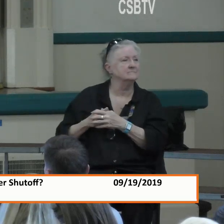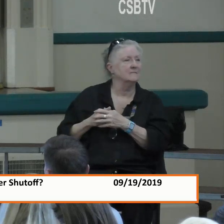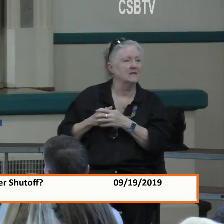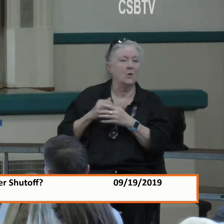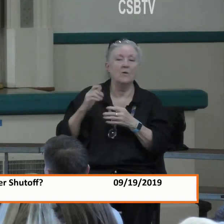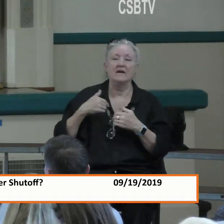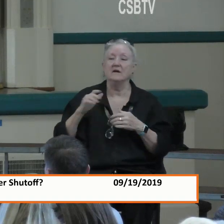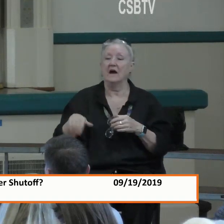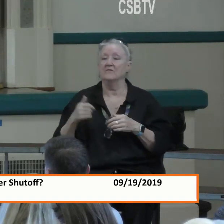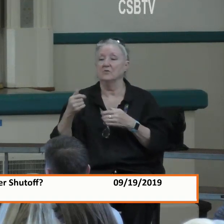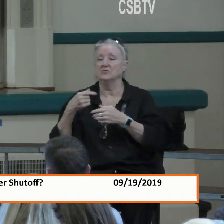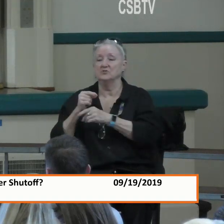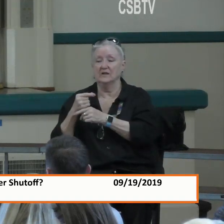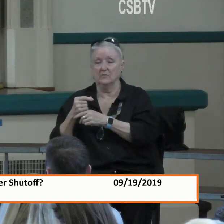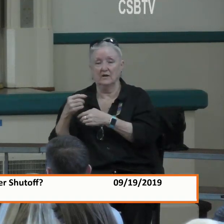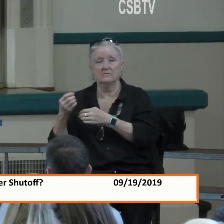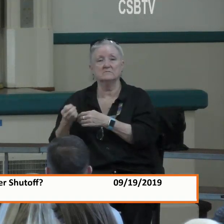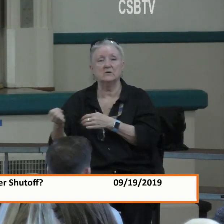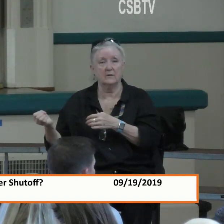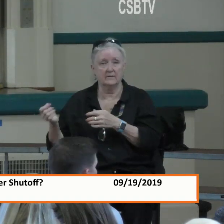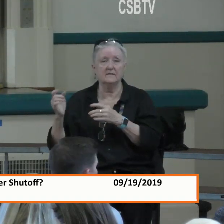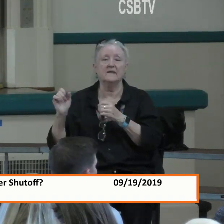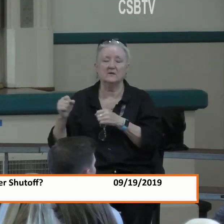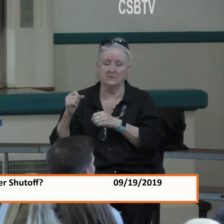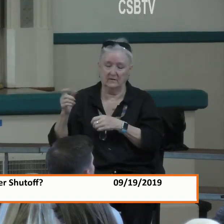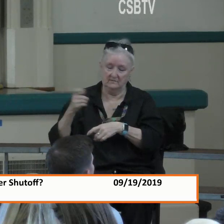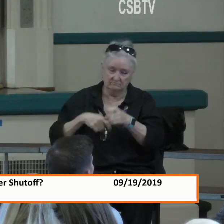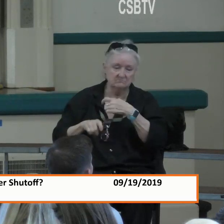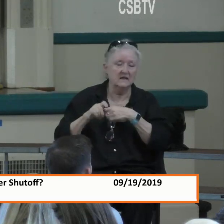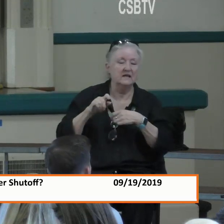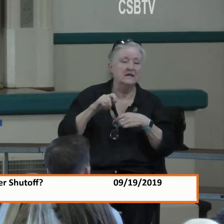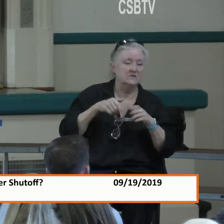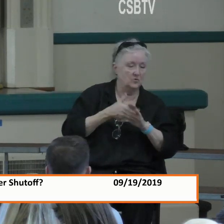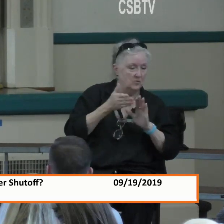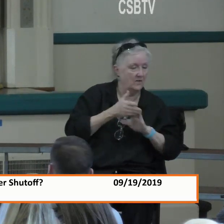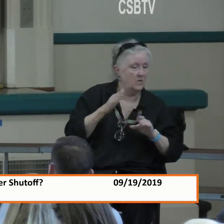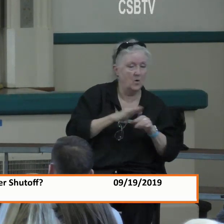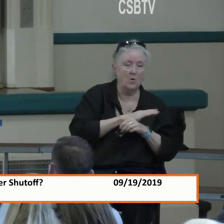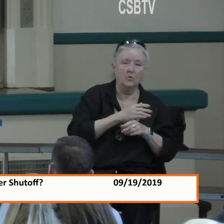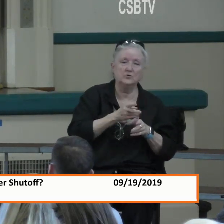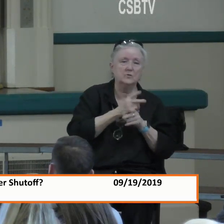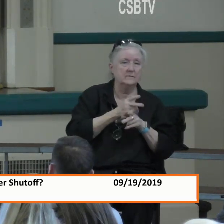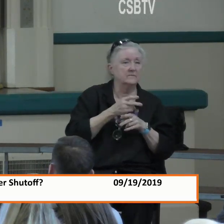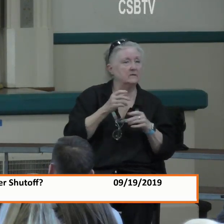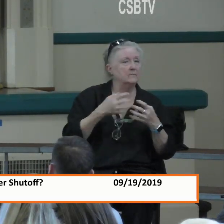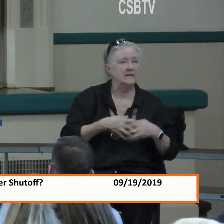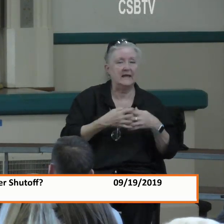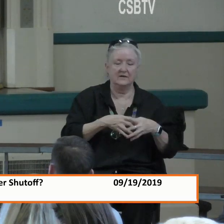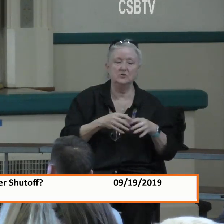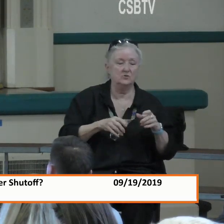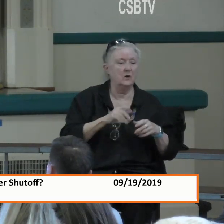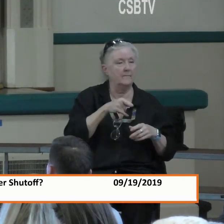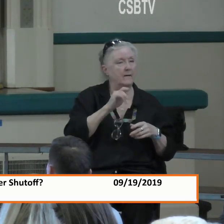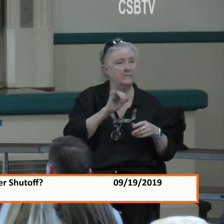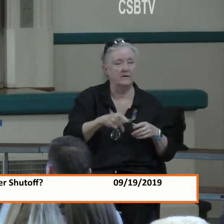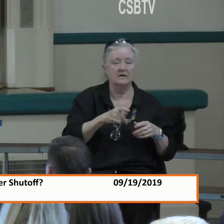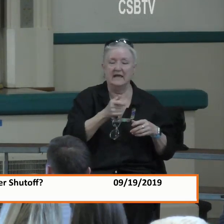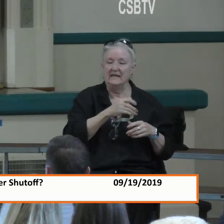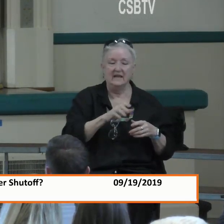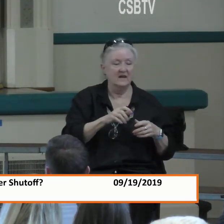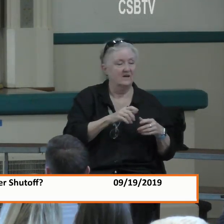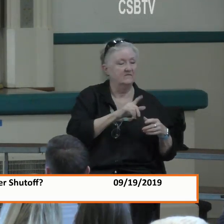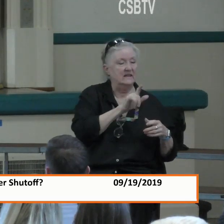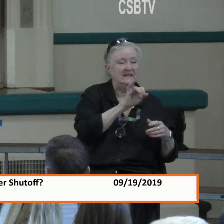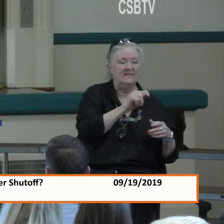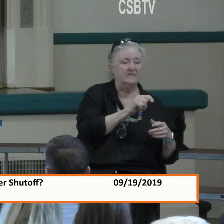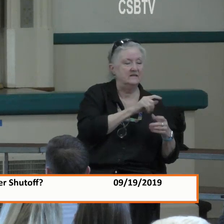could be put in place and be made operational to run the whole treatment plant, to pump any of the wastewater from any of the lift stations,